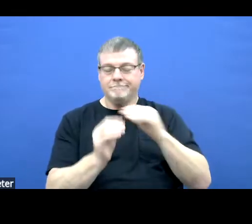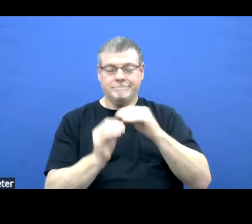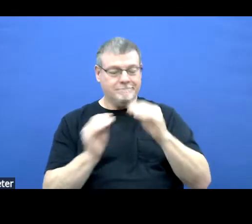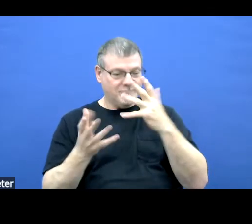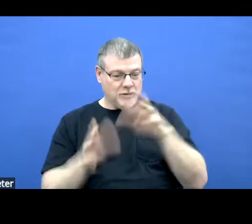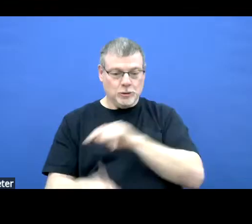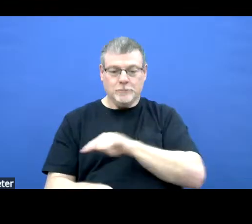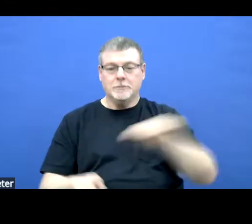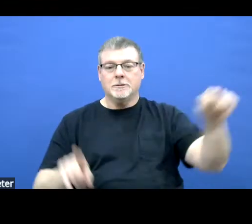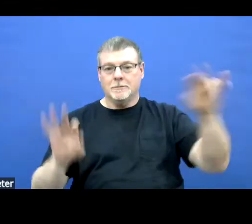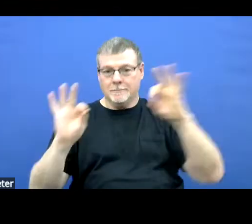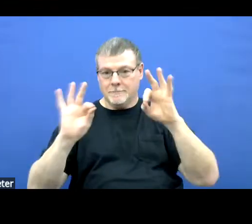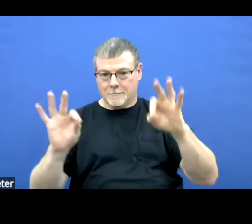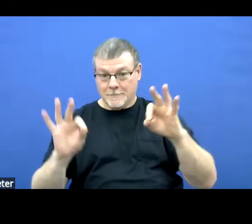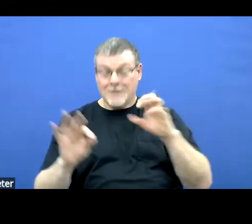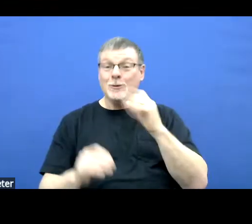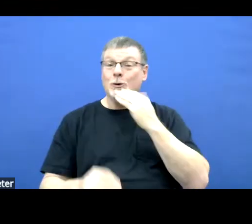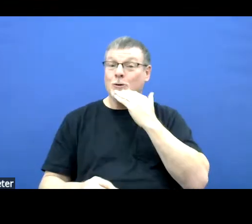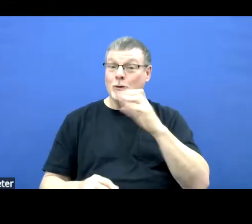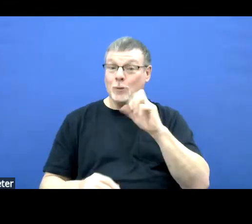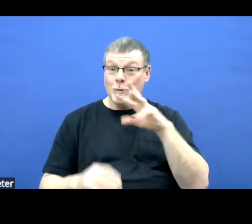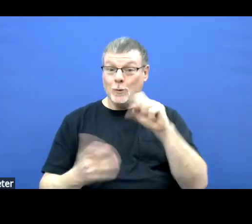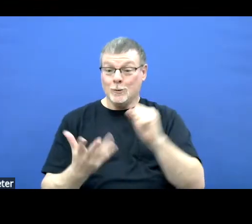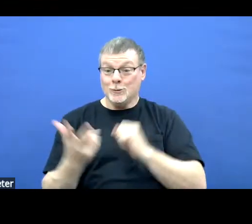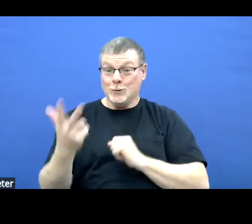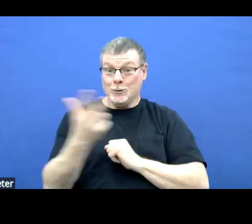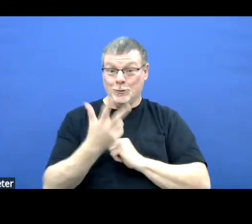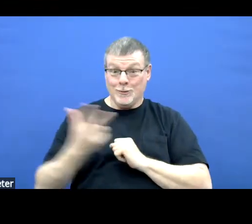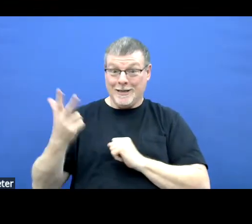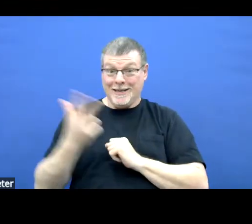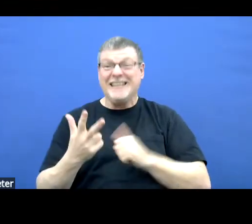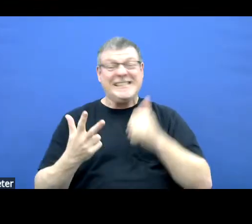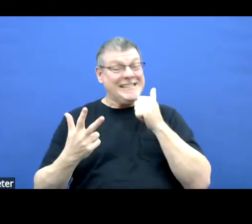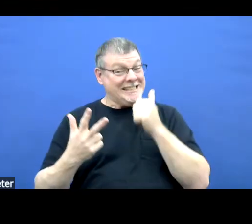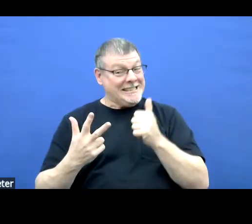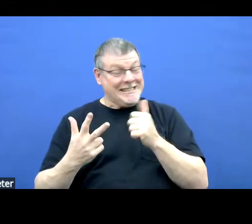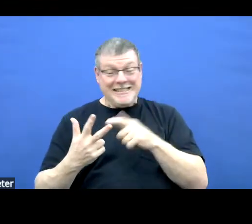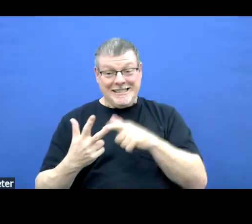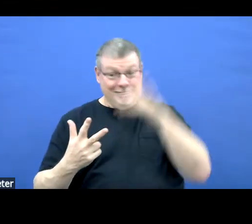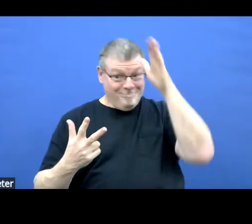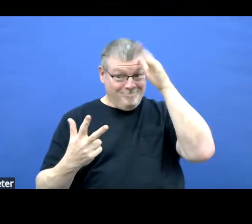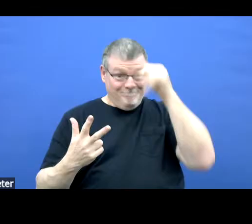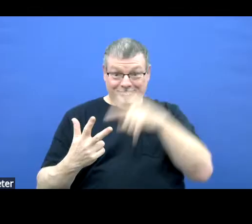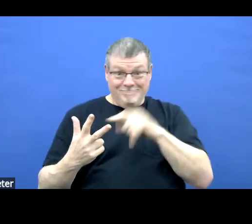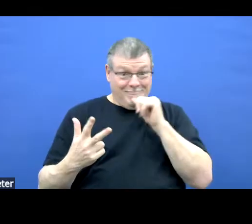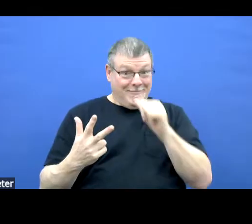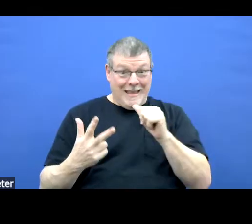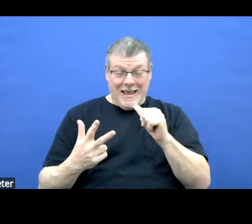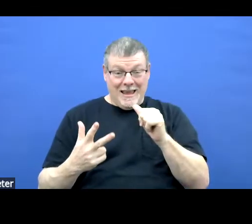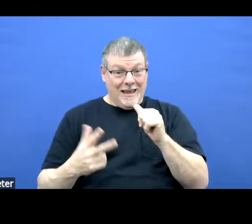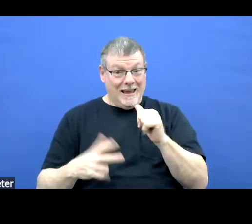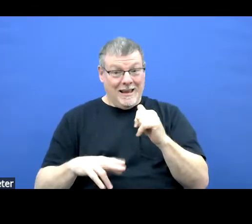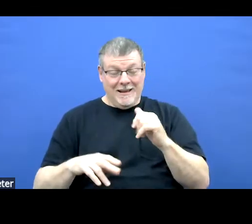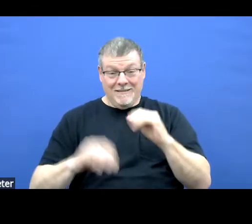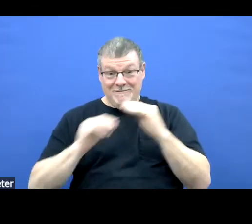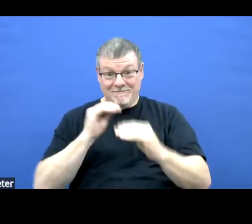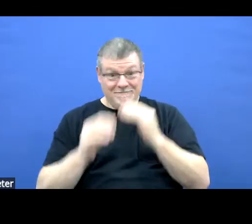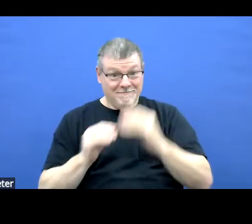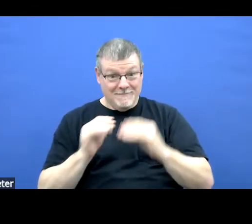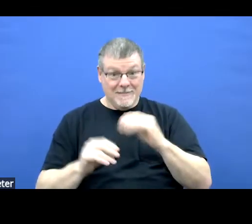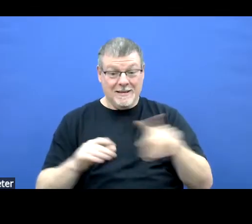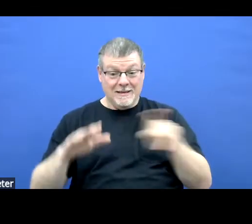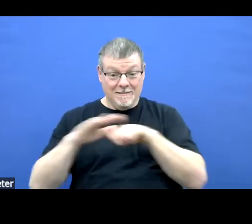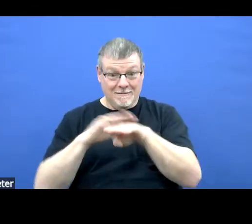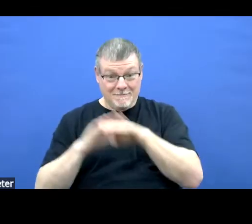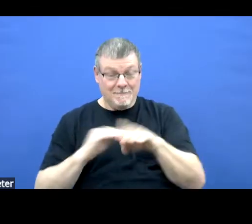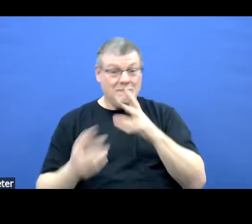that work. So the good news is all 3 of them who we said, look, you've got dangerous potholes in your access